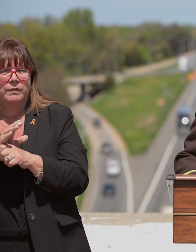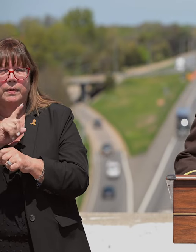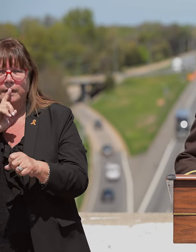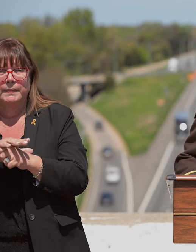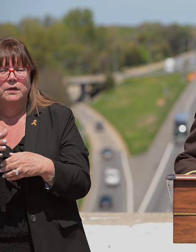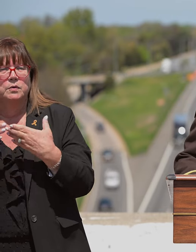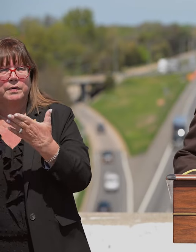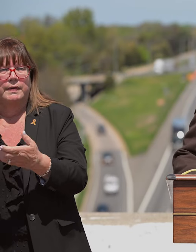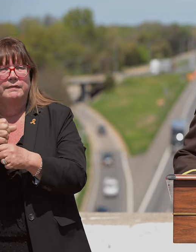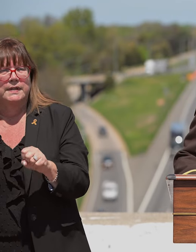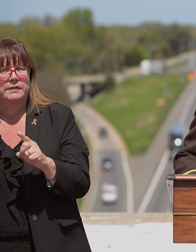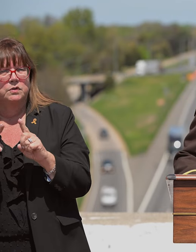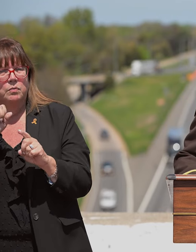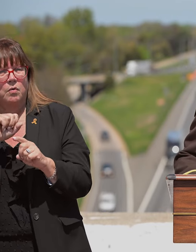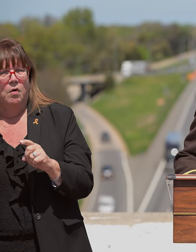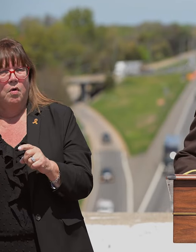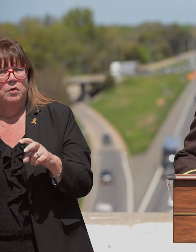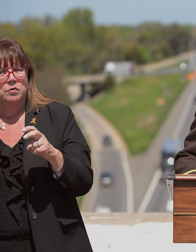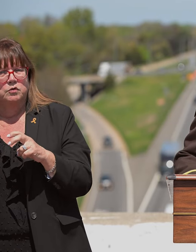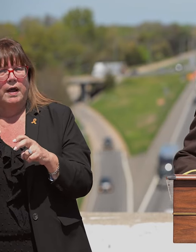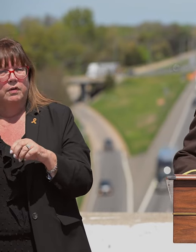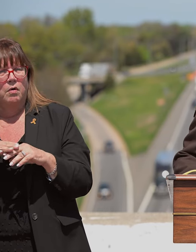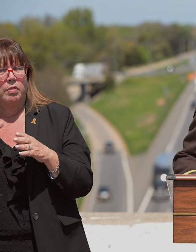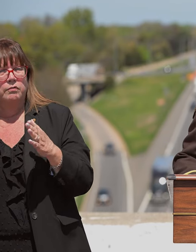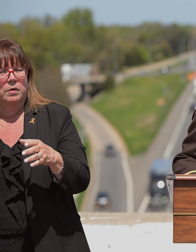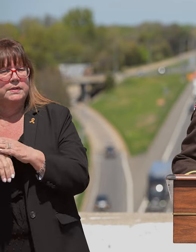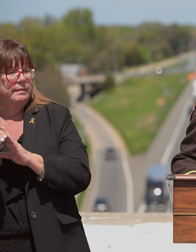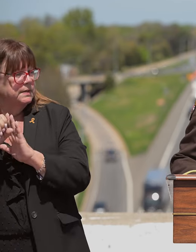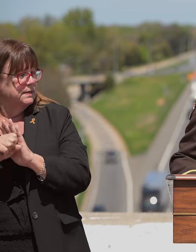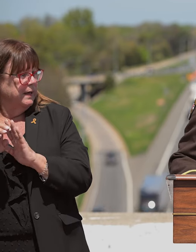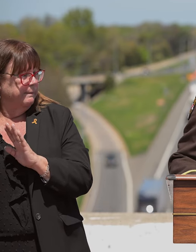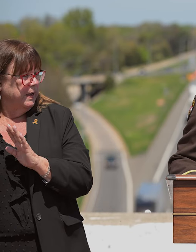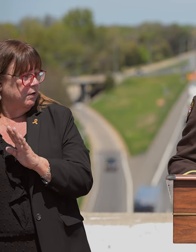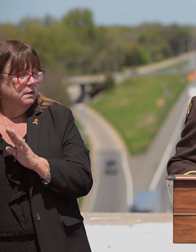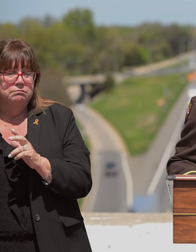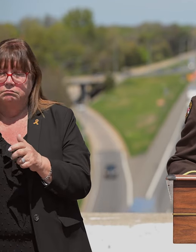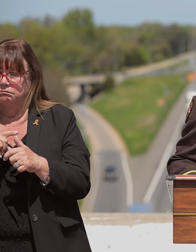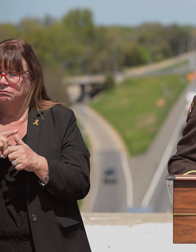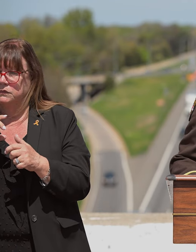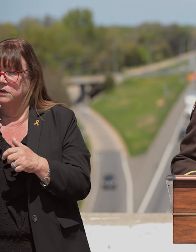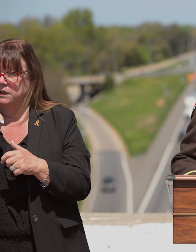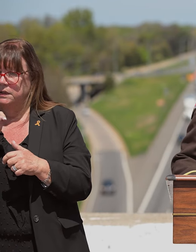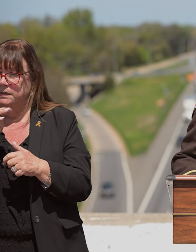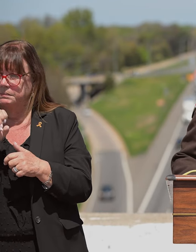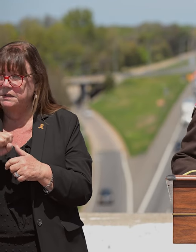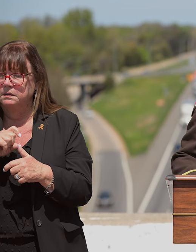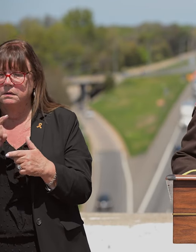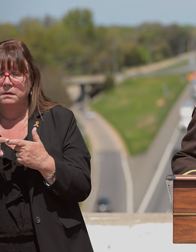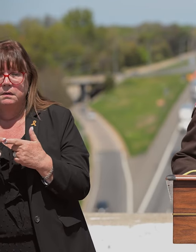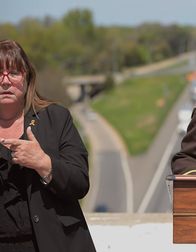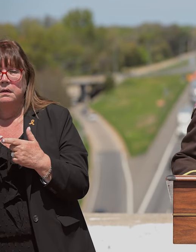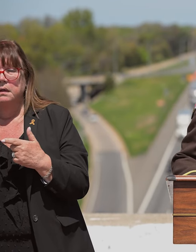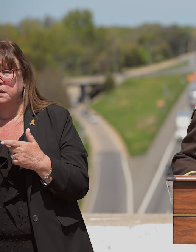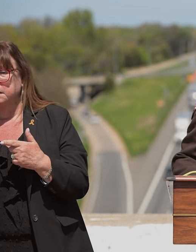to all who travel on our roadways in the state of Maryland, whether it's our Traffic Enforcement Unit, TEMS, or it's